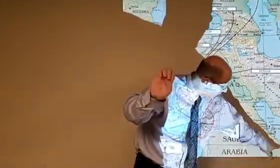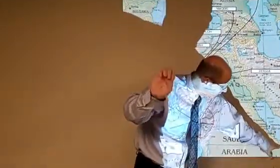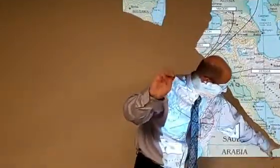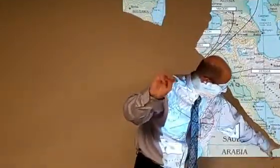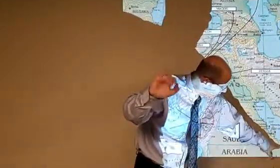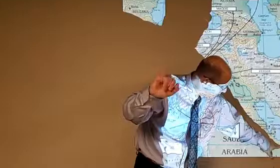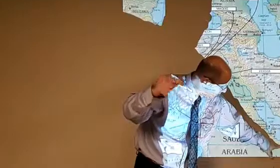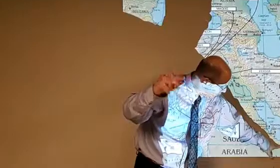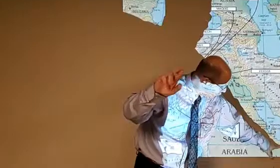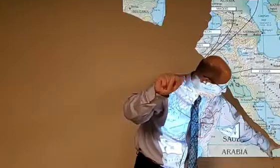Arab